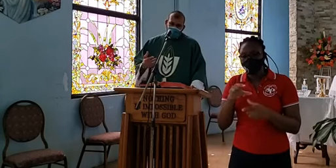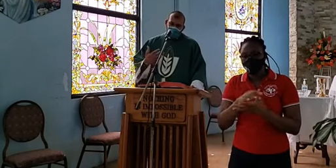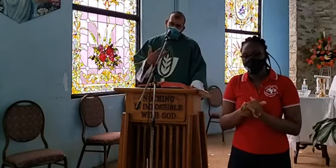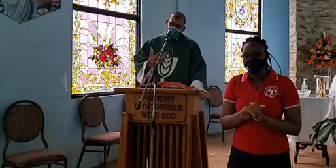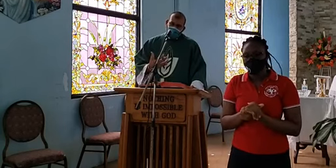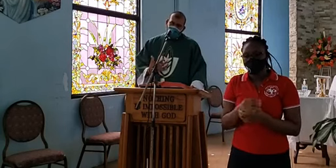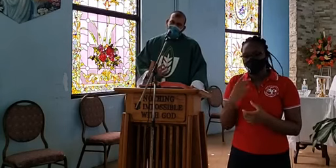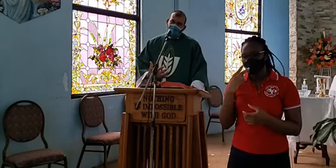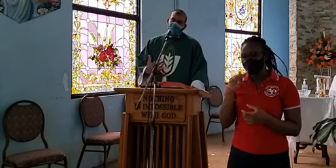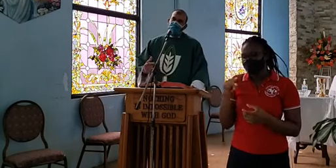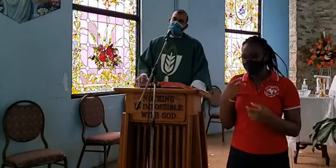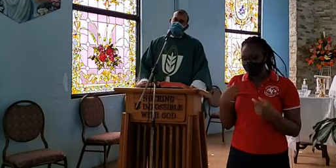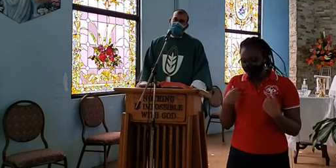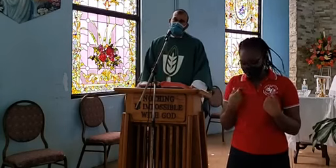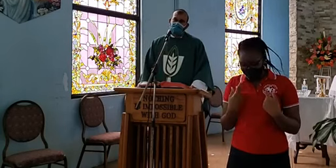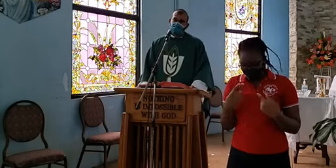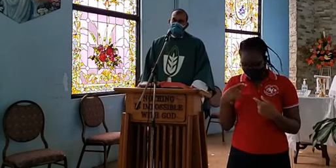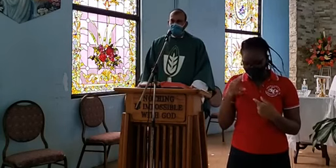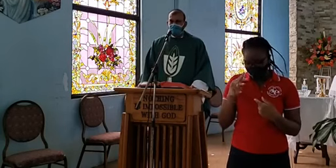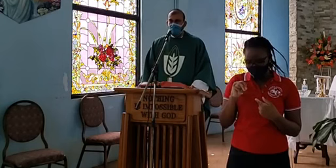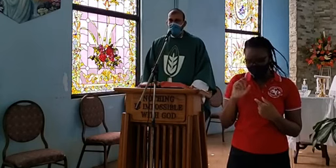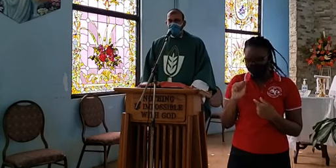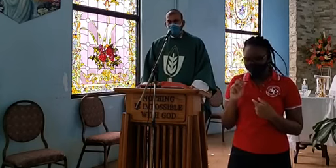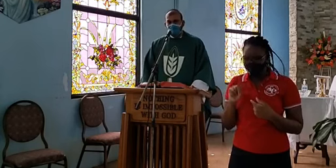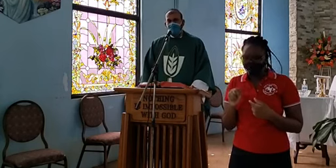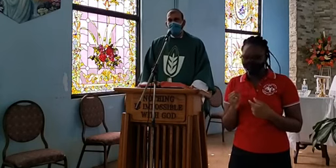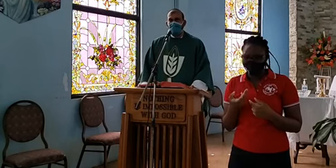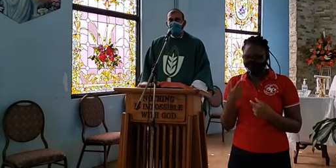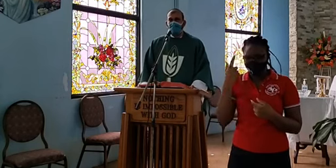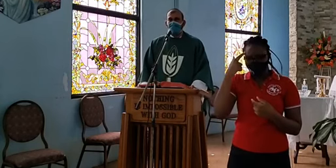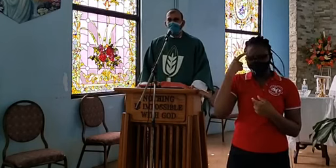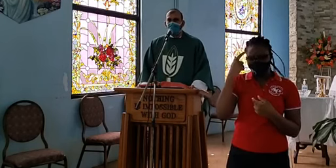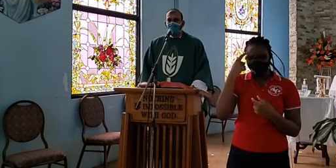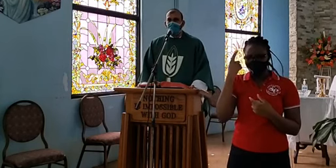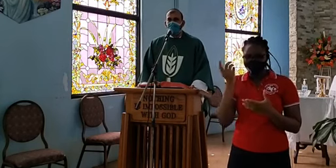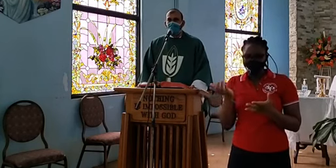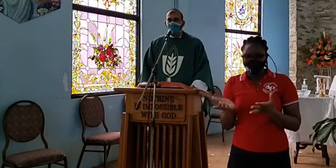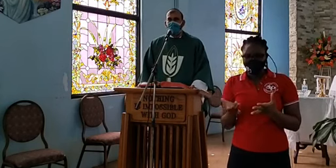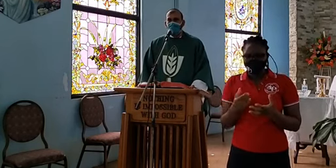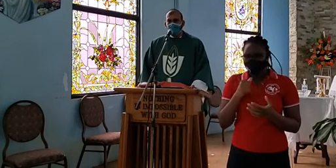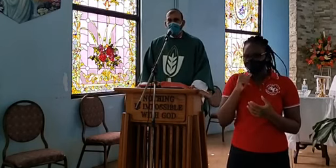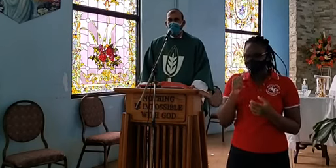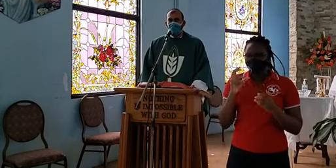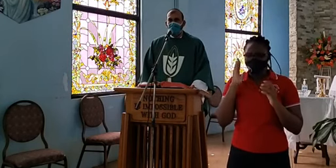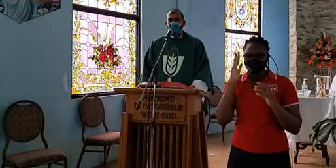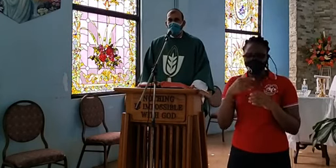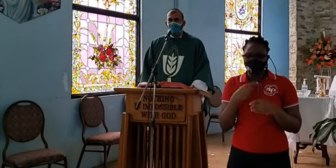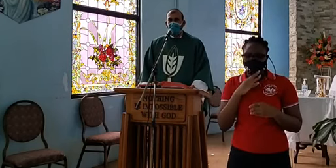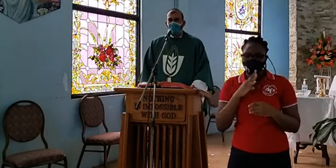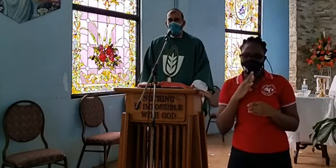look at your human condition and you may think that you will not be